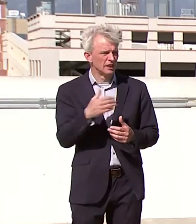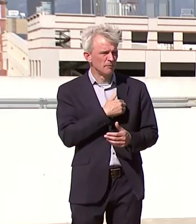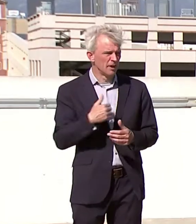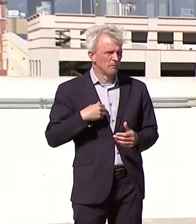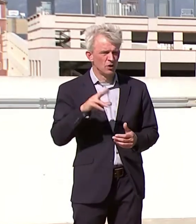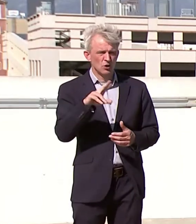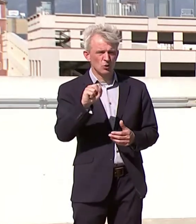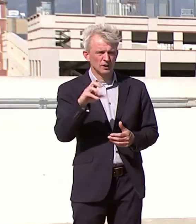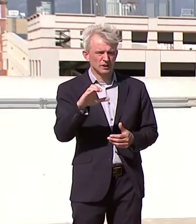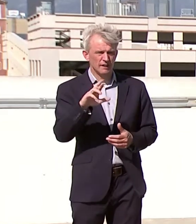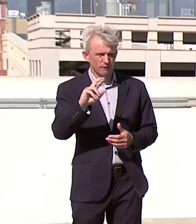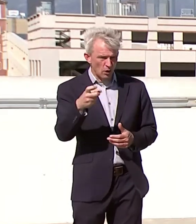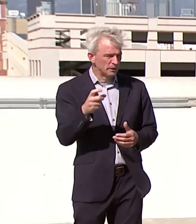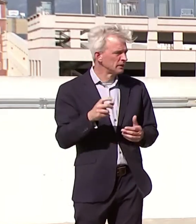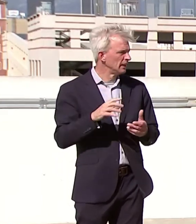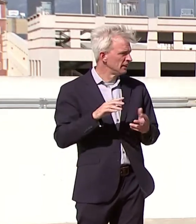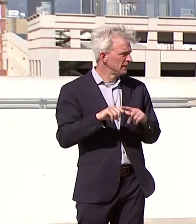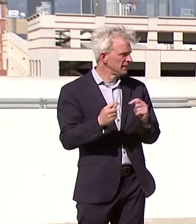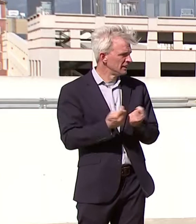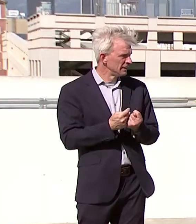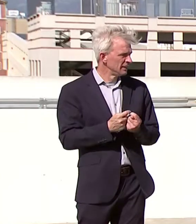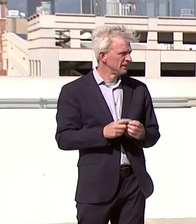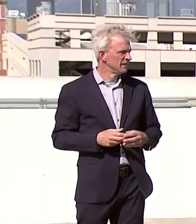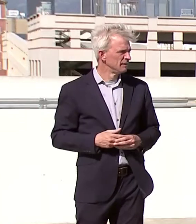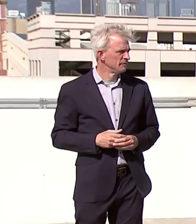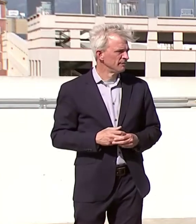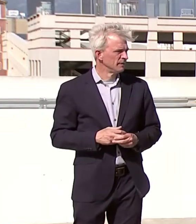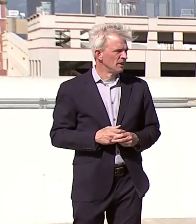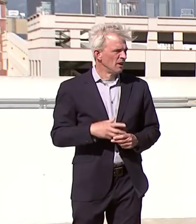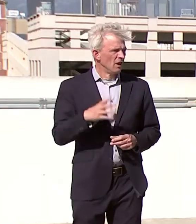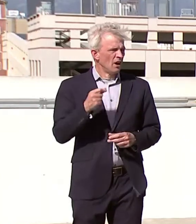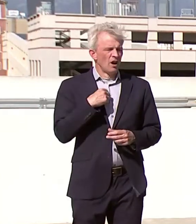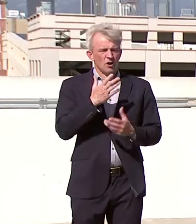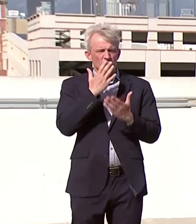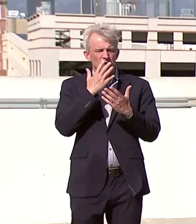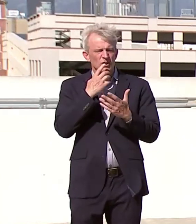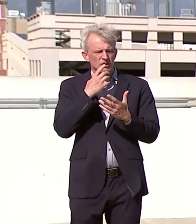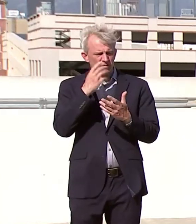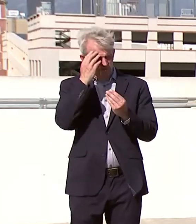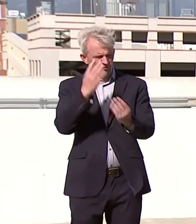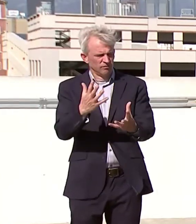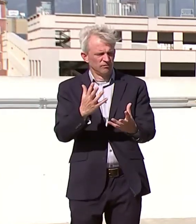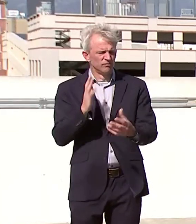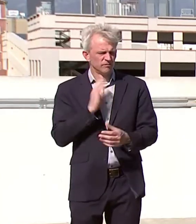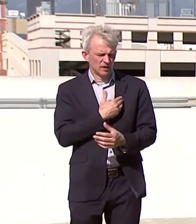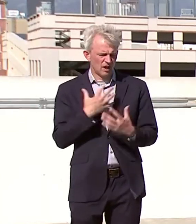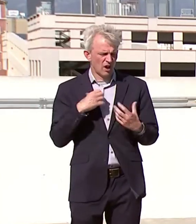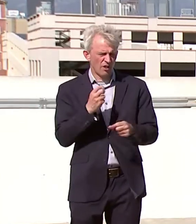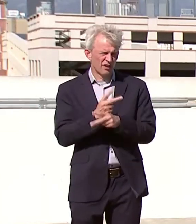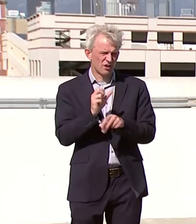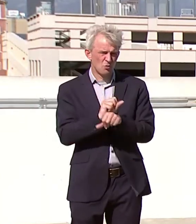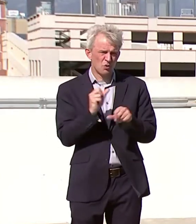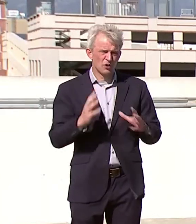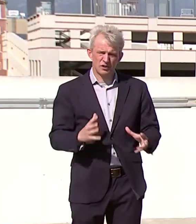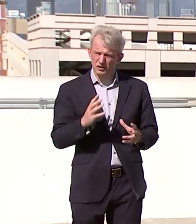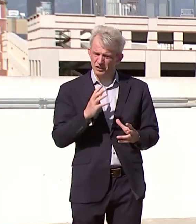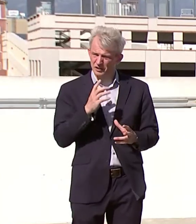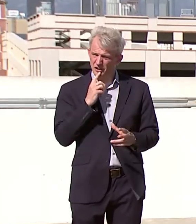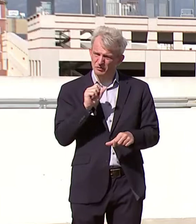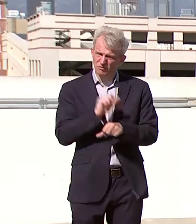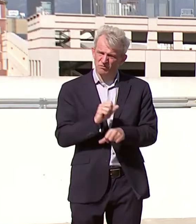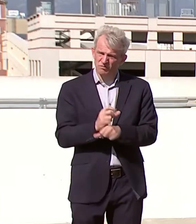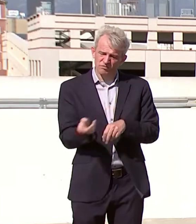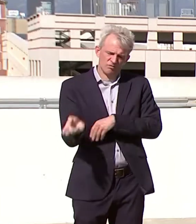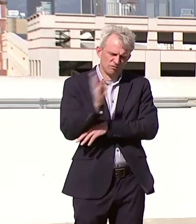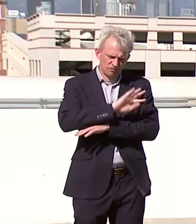USC pharmacy team here. They're right there. And I want to tell you that our healthcare workers, as you know, have been working